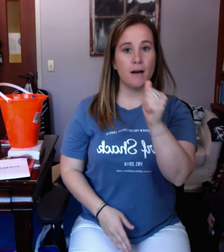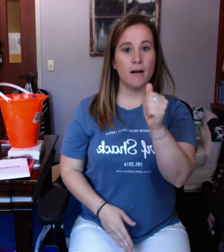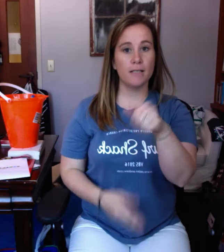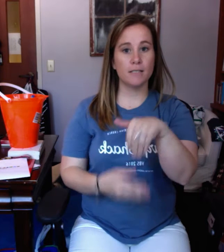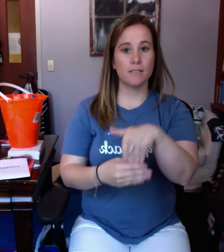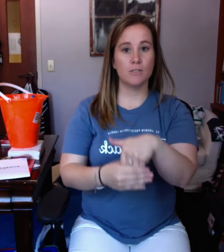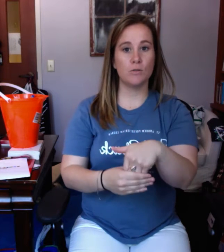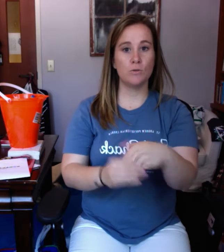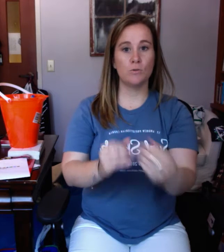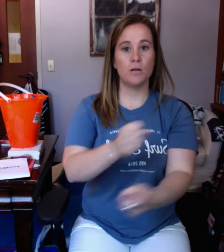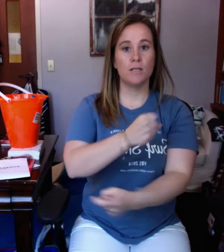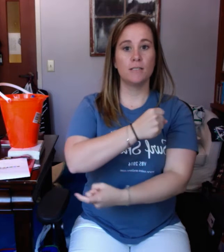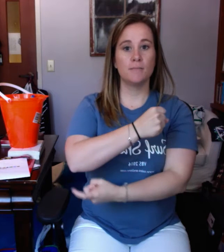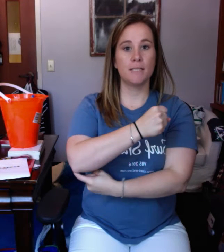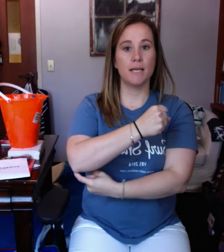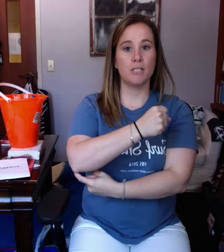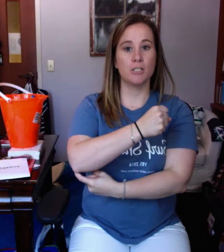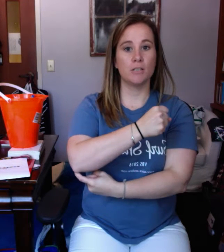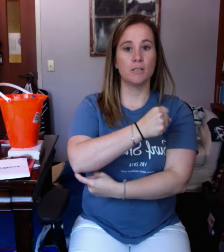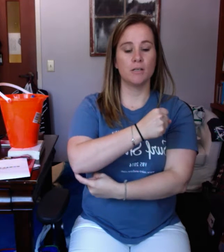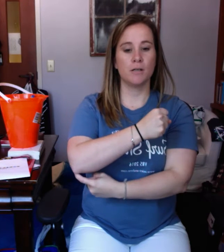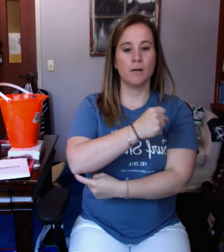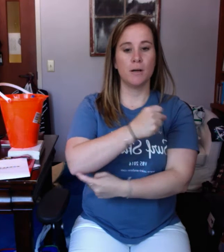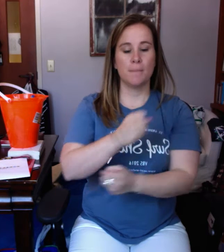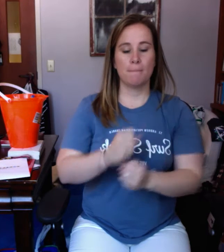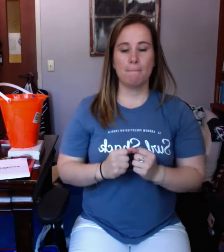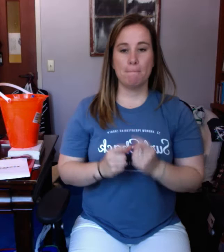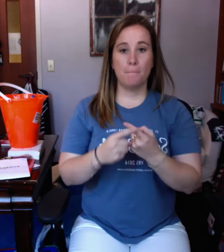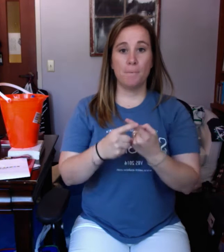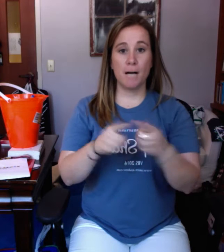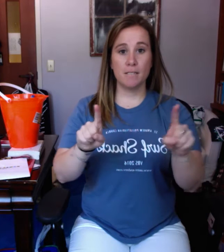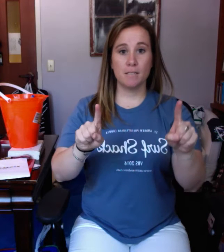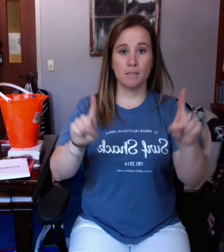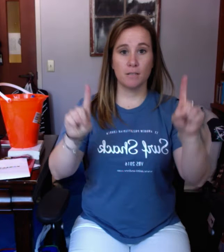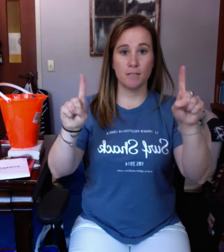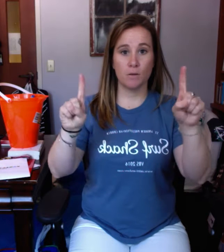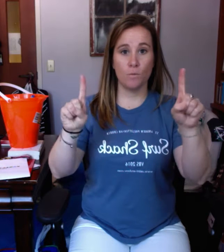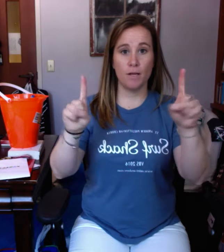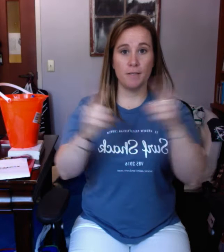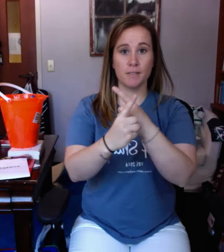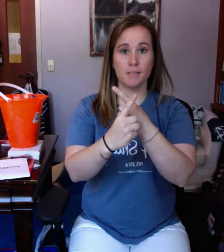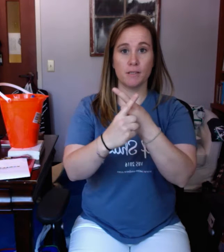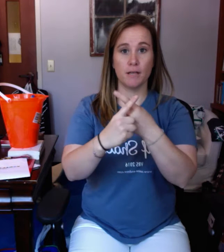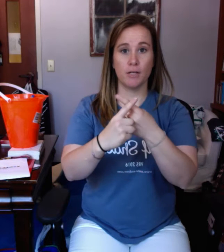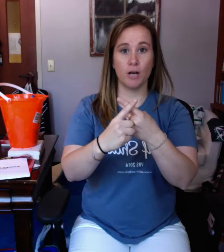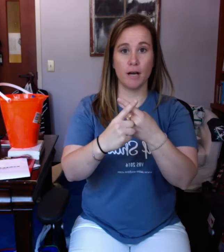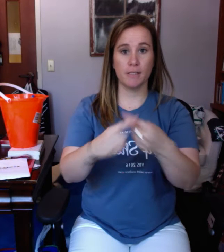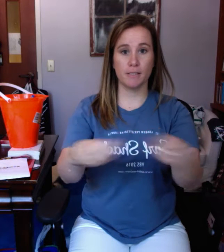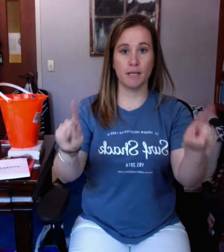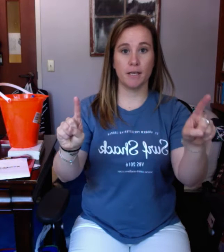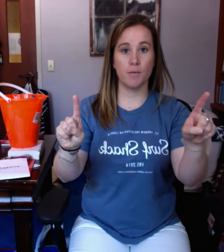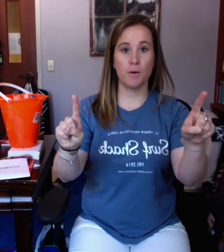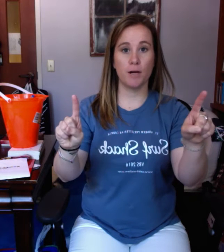not into temptation, but, that's the ones, they cross and come apart,